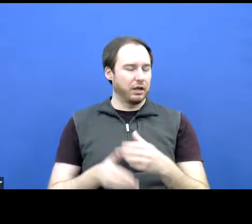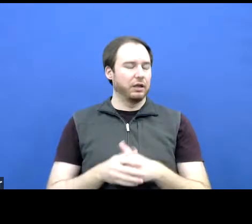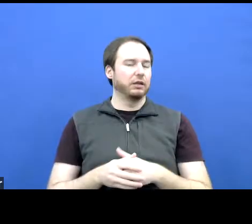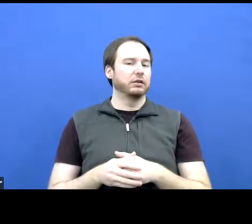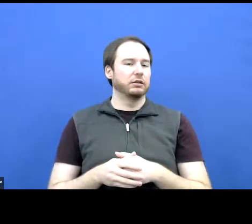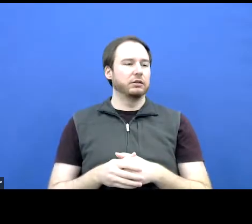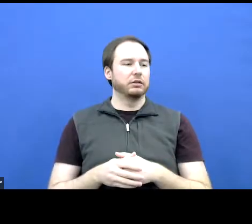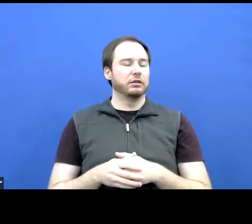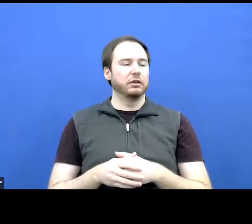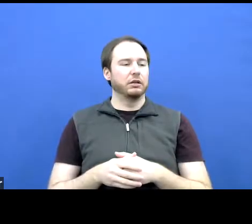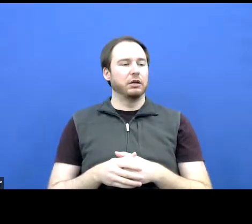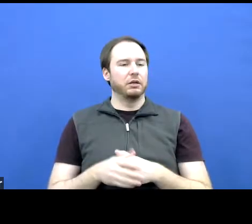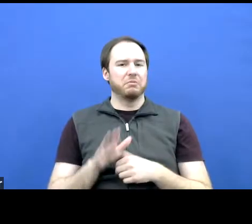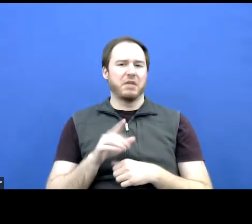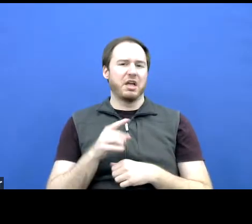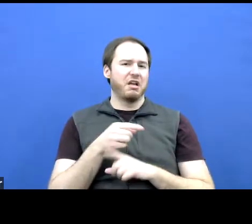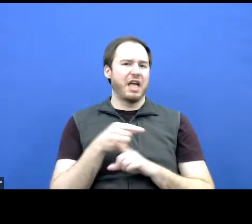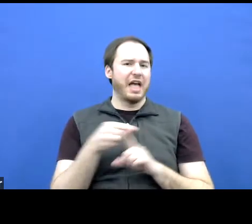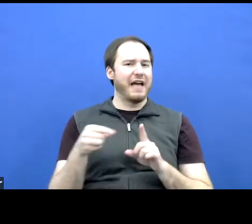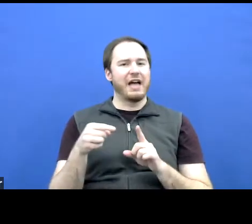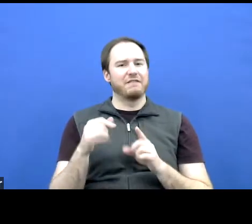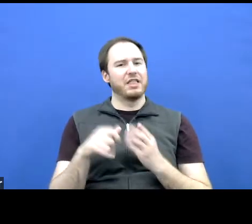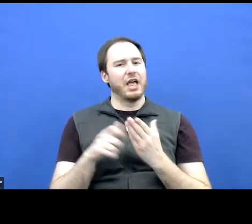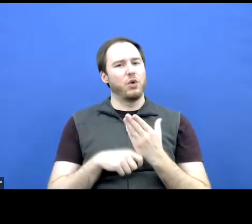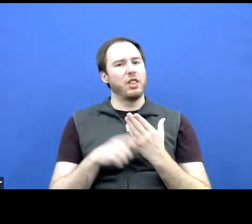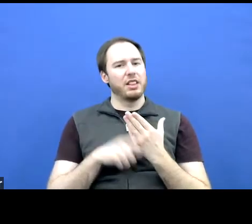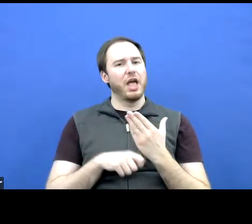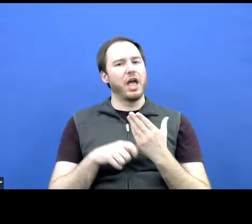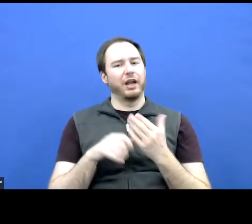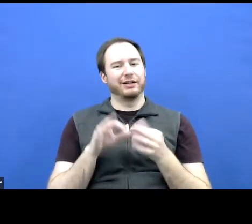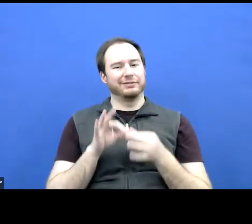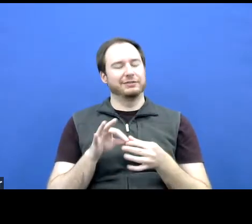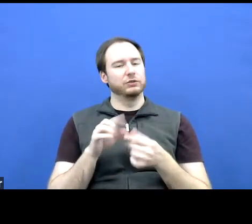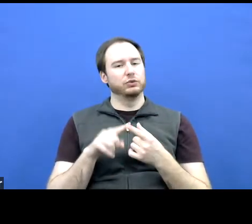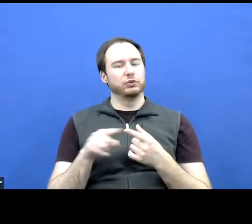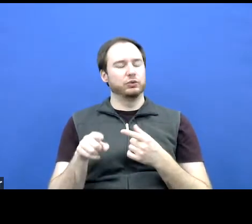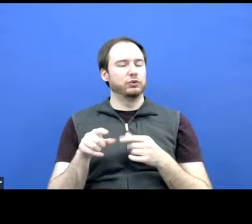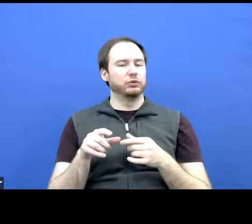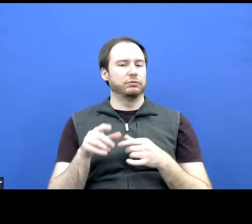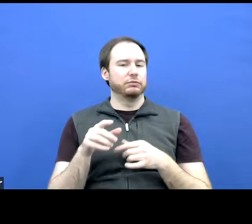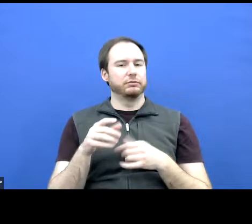a good portion of it, about half of it, is the stuff from the state of the town,